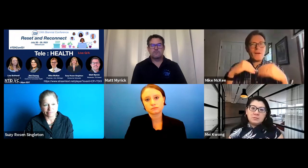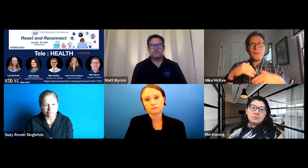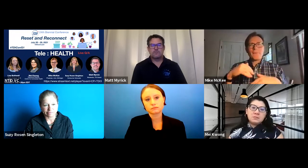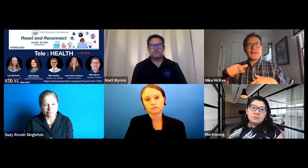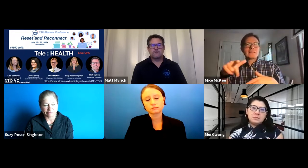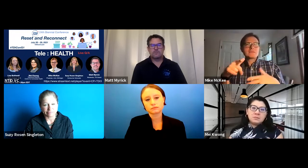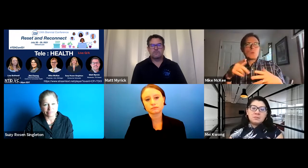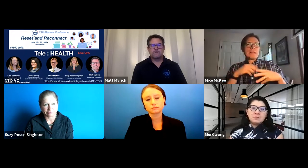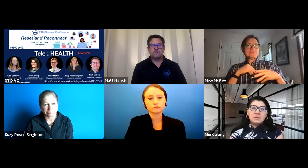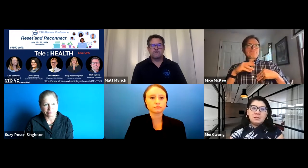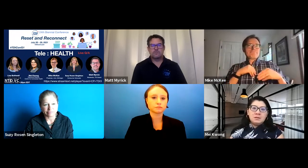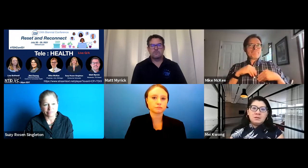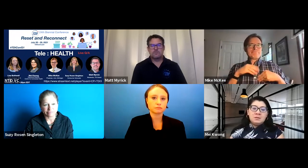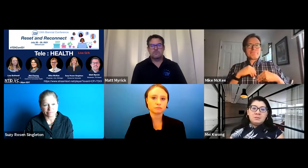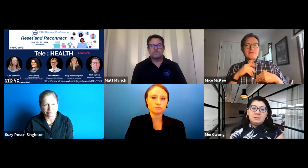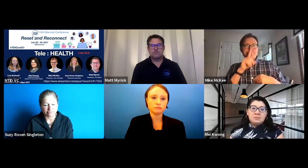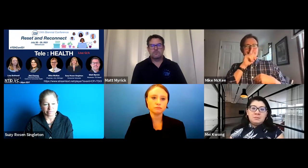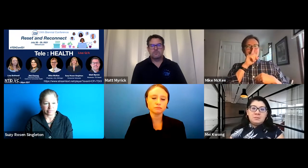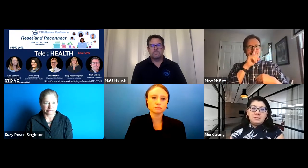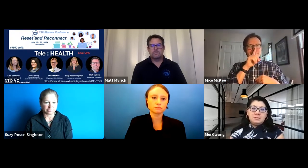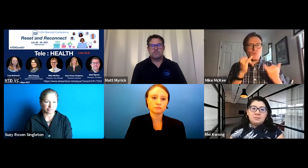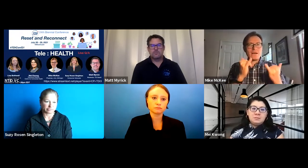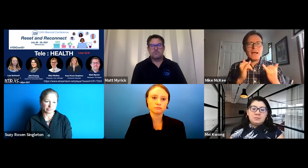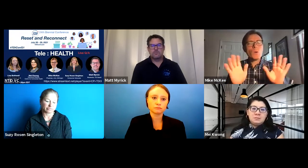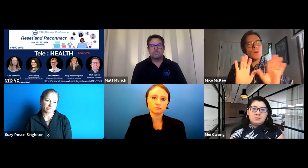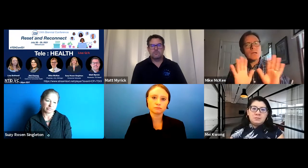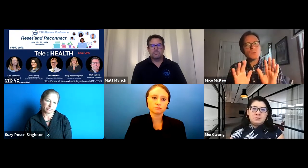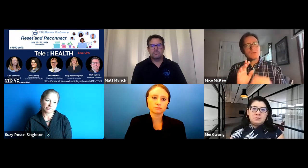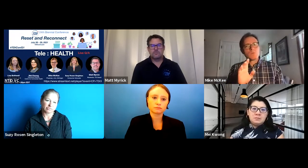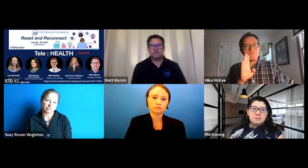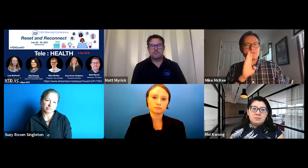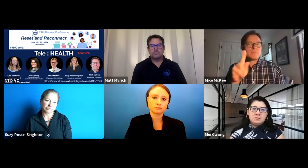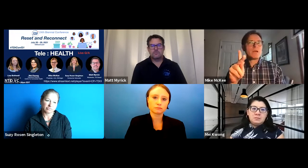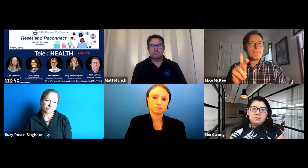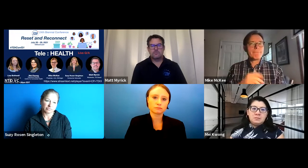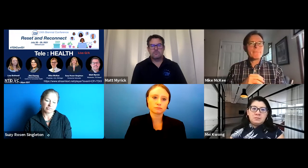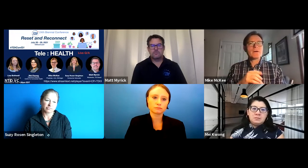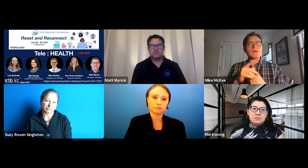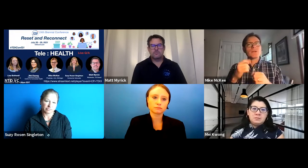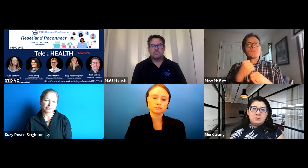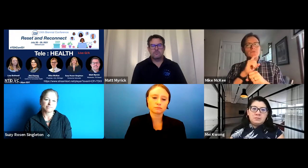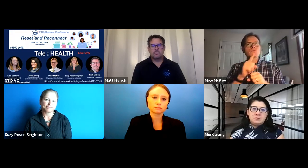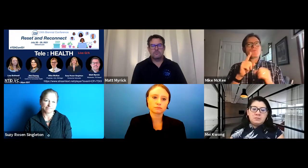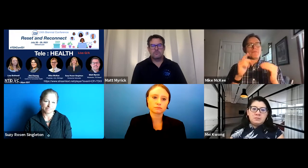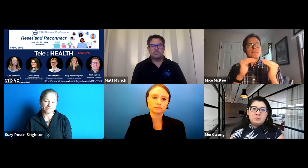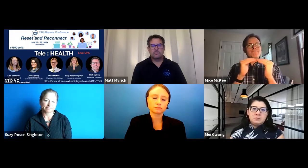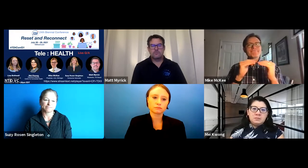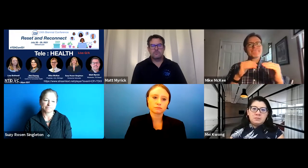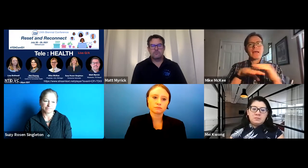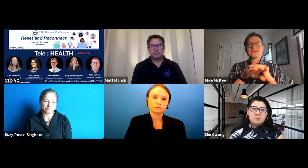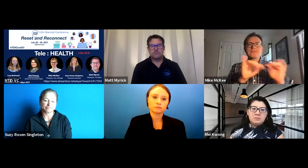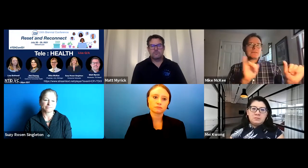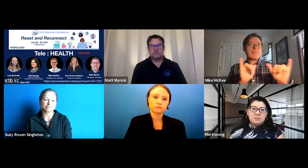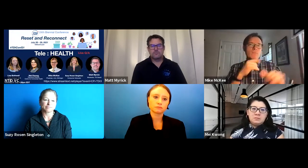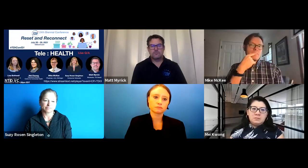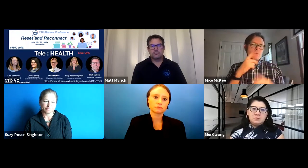they know that COVID, the pandemic, is very stressful for physicians. They tend to sort of just accept what's given to them. And I would encourage them to speak up and